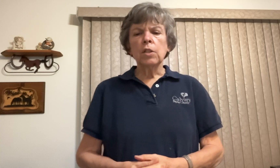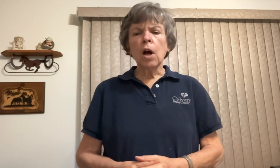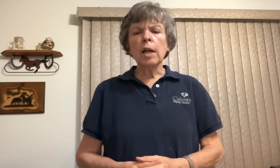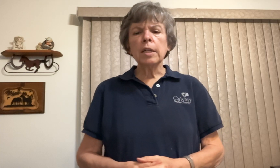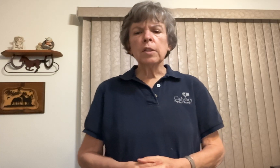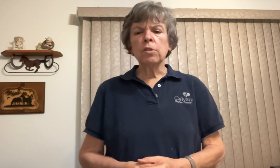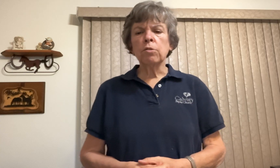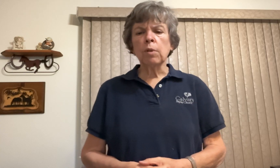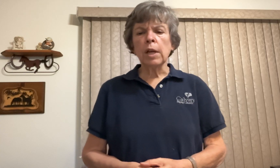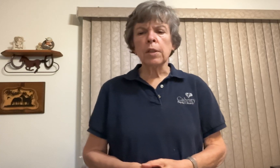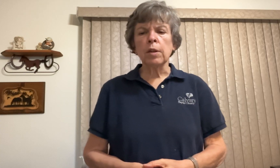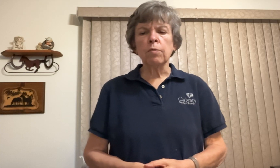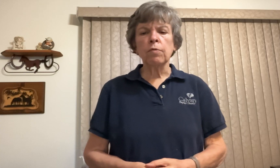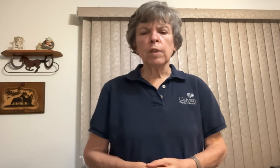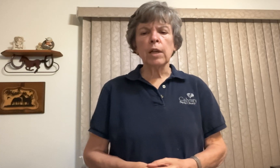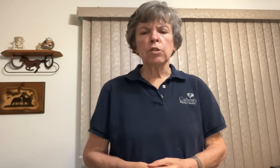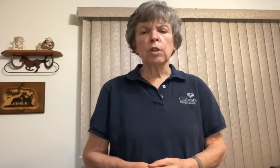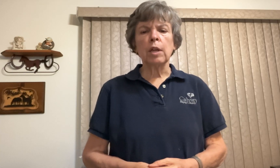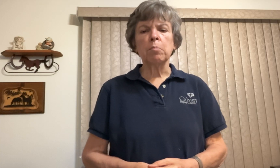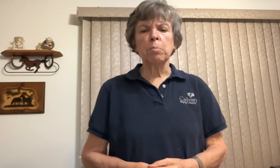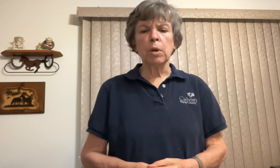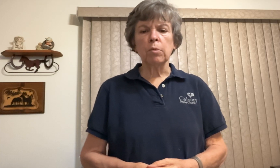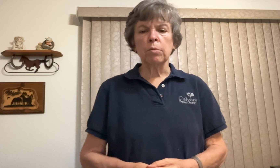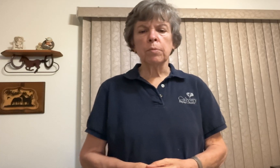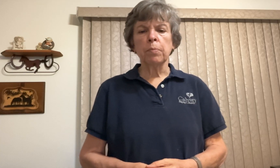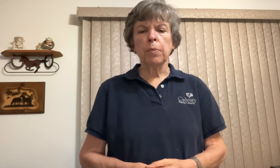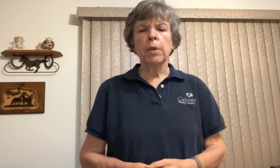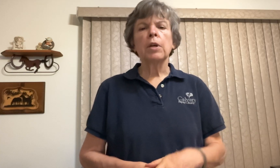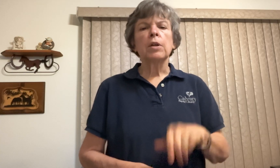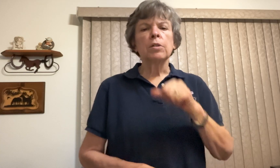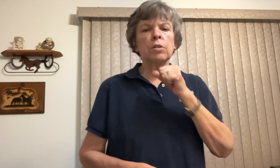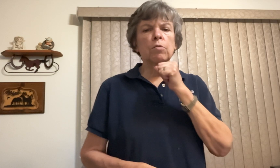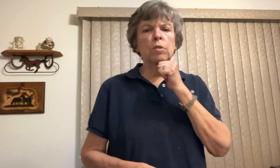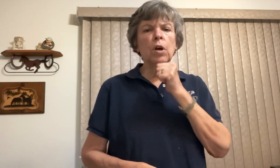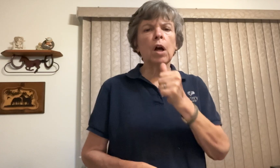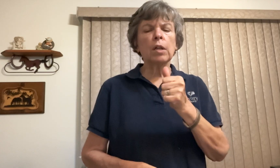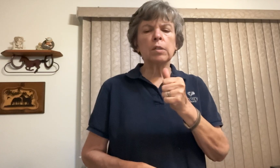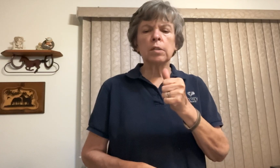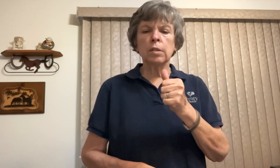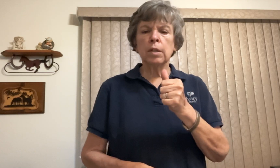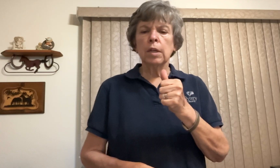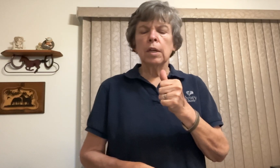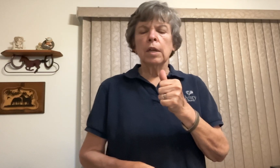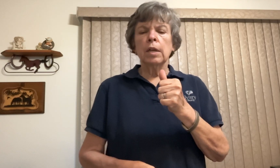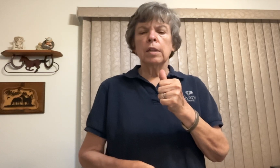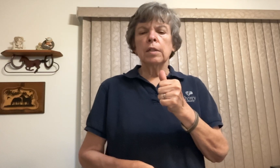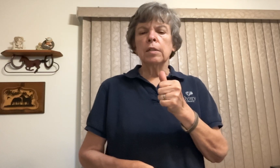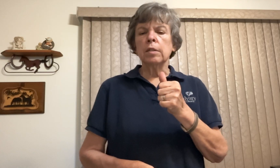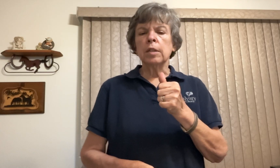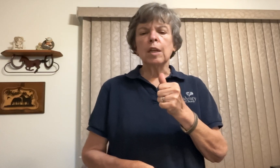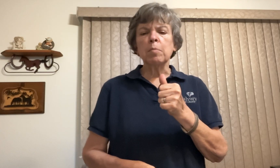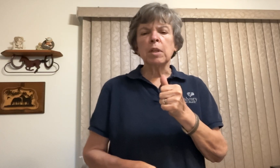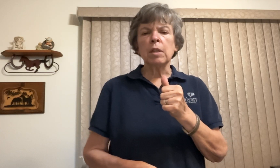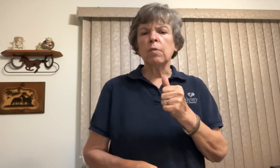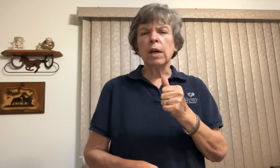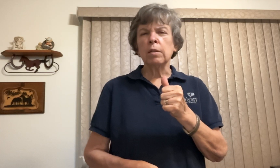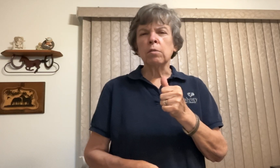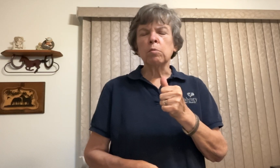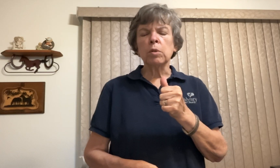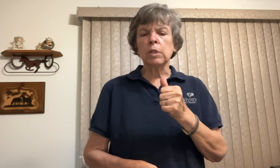Not in the strength of flesh and bone. So not, again, I'm going to leave out little words like